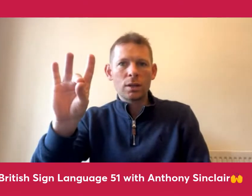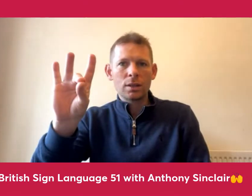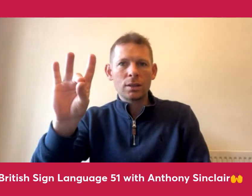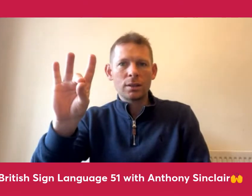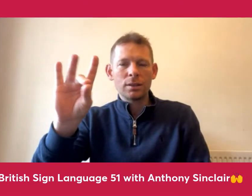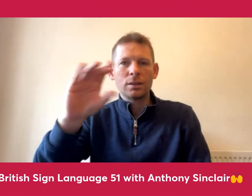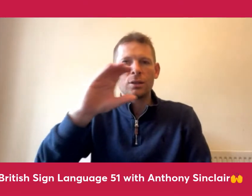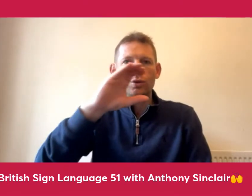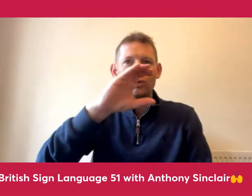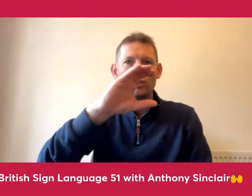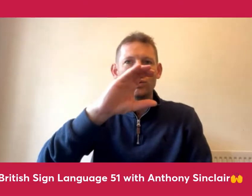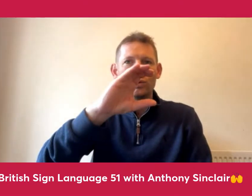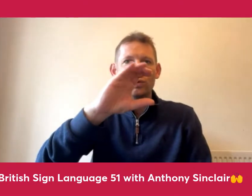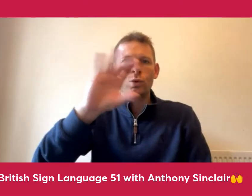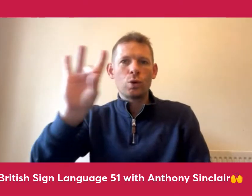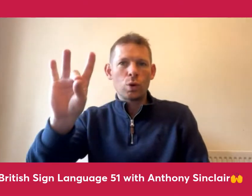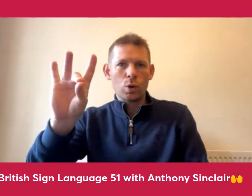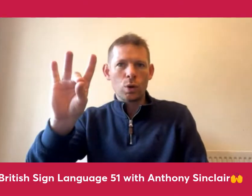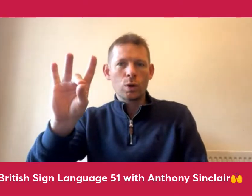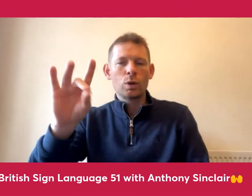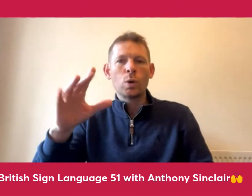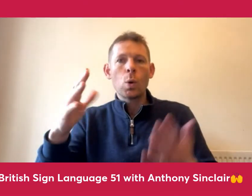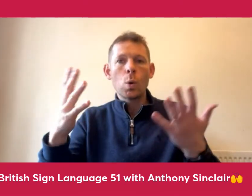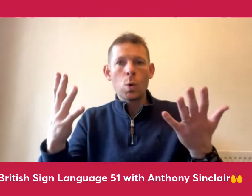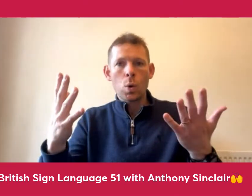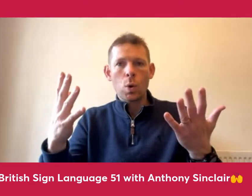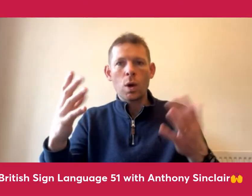and in ISL we learned how to sign Cork,